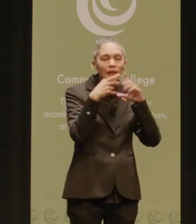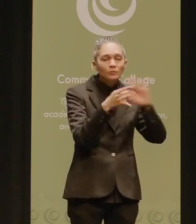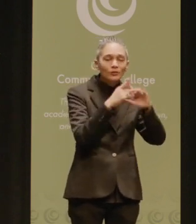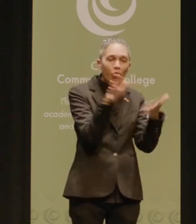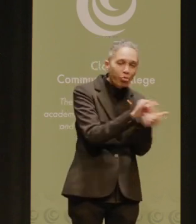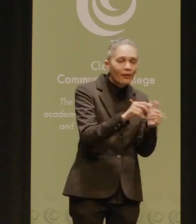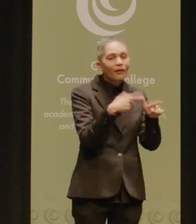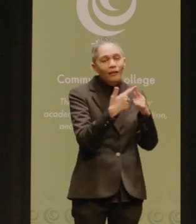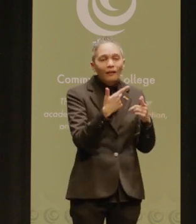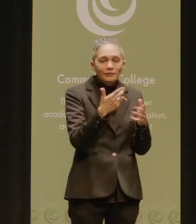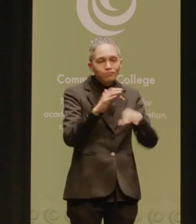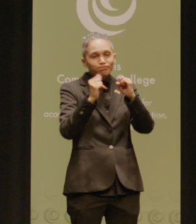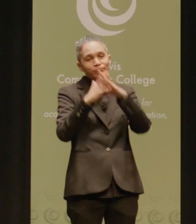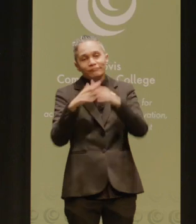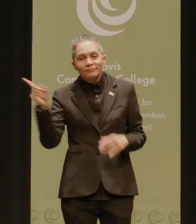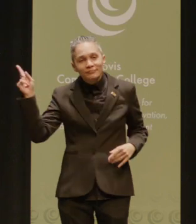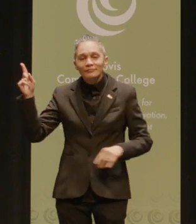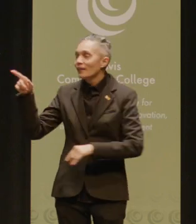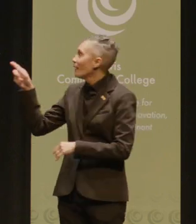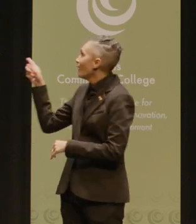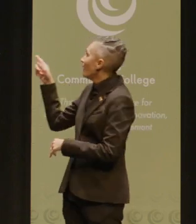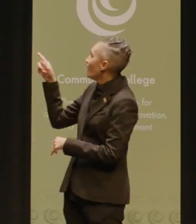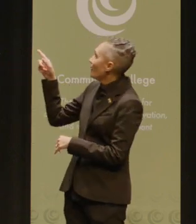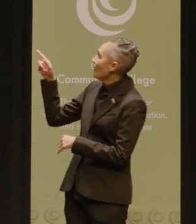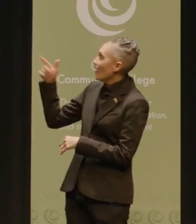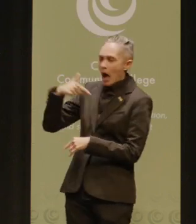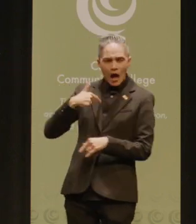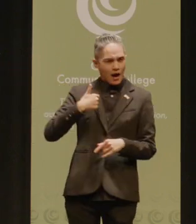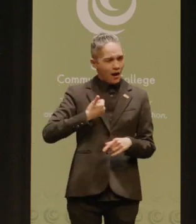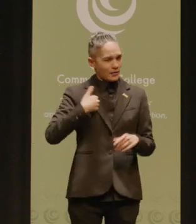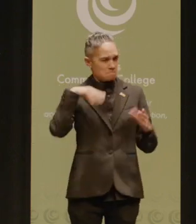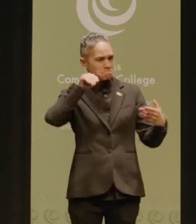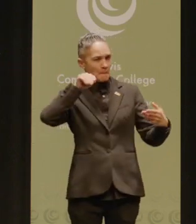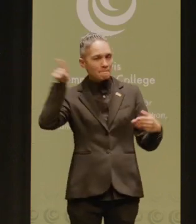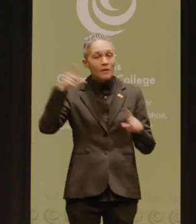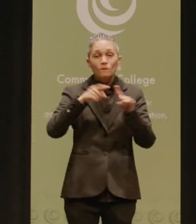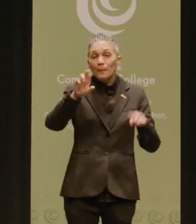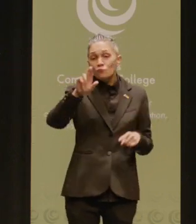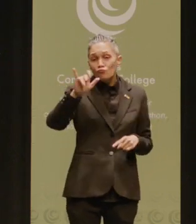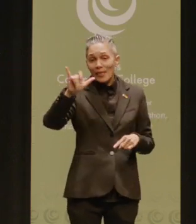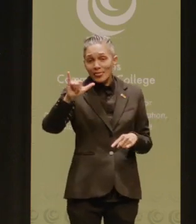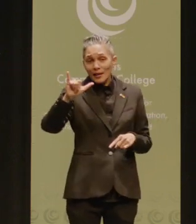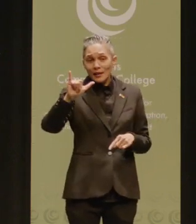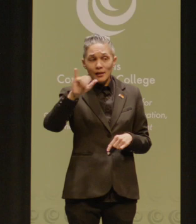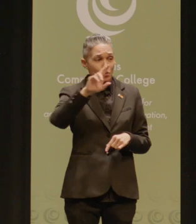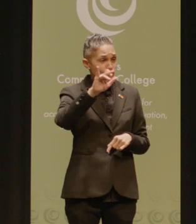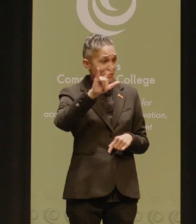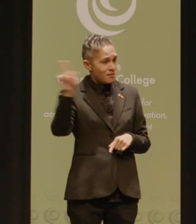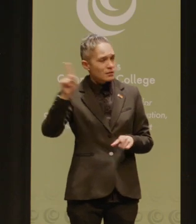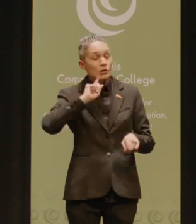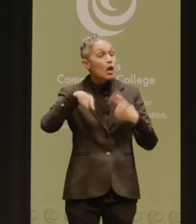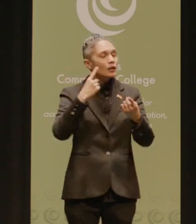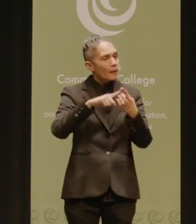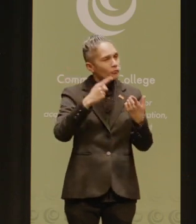And what I've really enjoyed about all of this, I took this one photo of the Reedley building because it talked about what